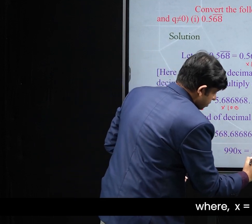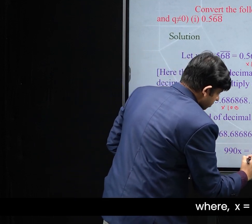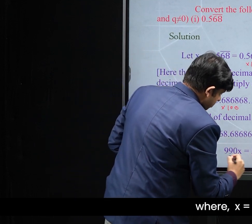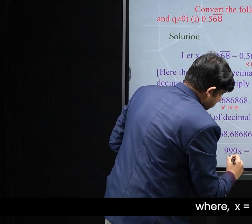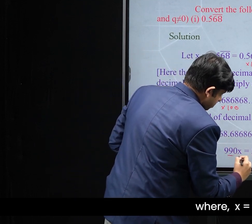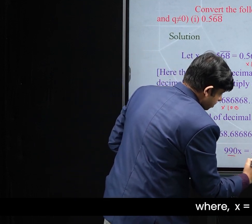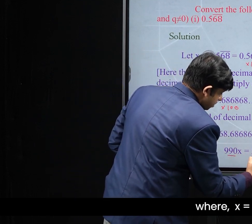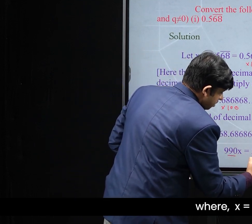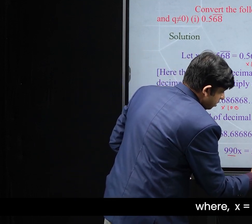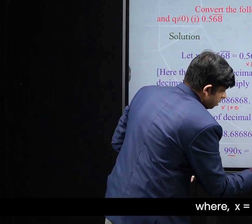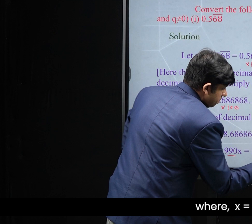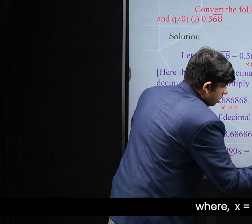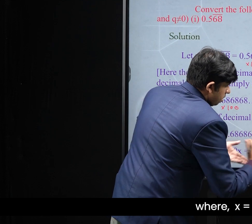to 563 by 990.